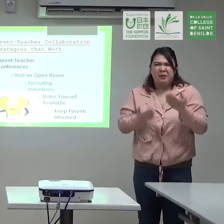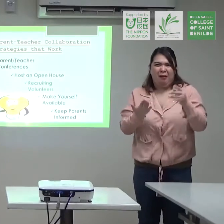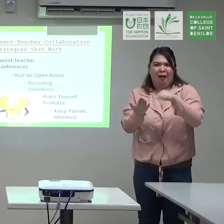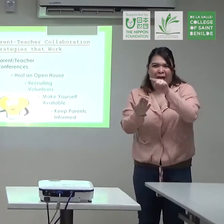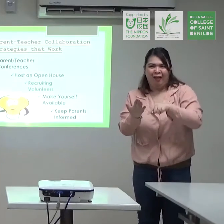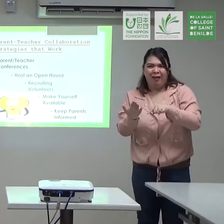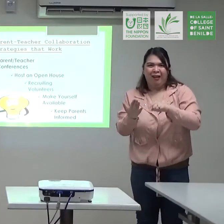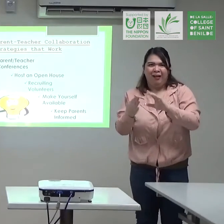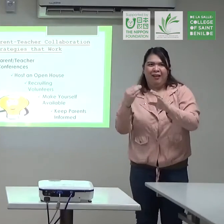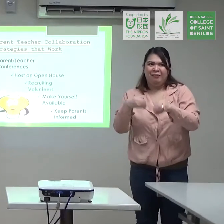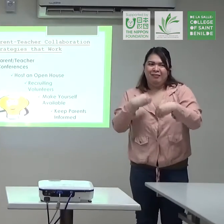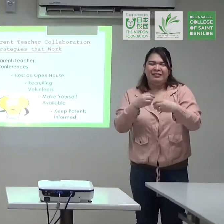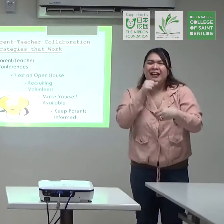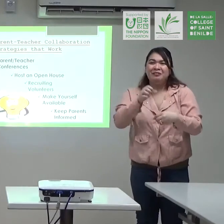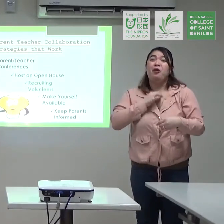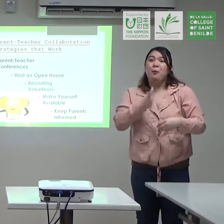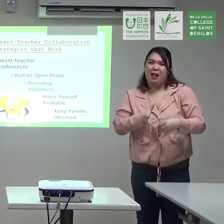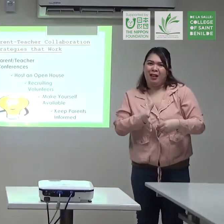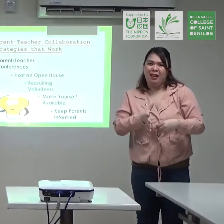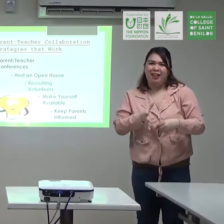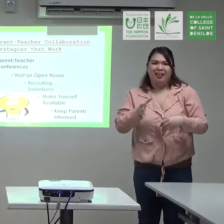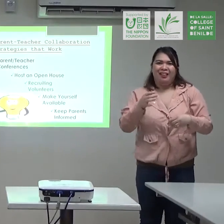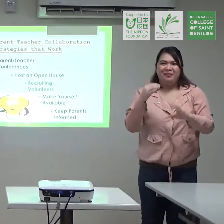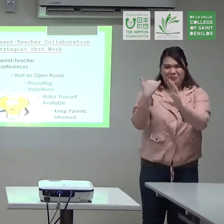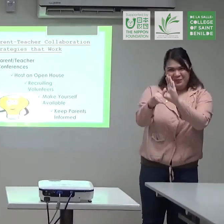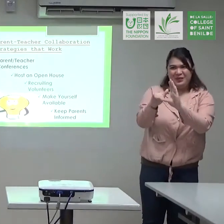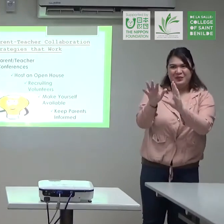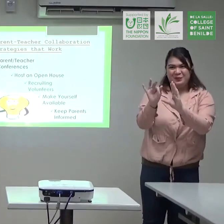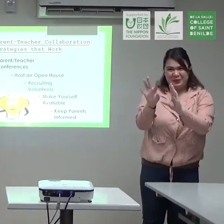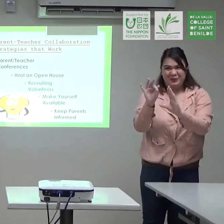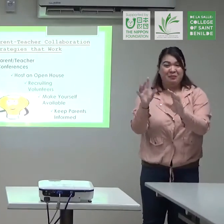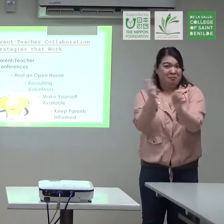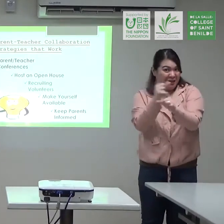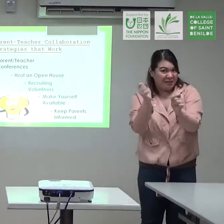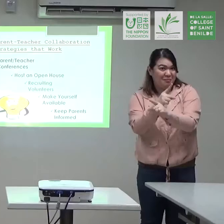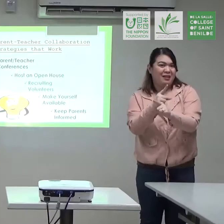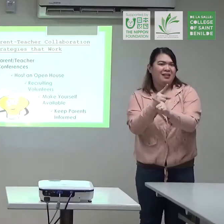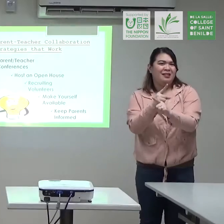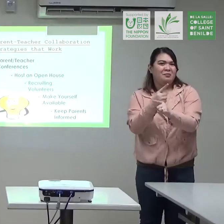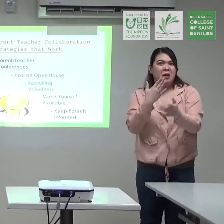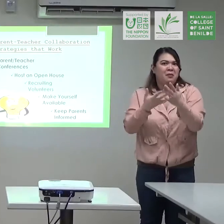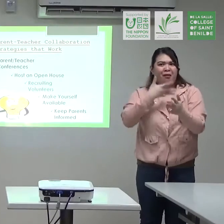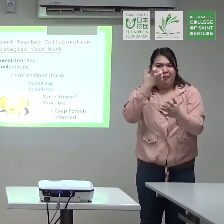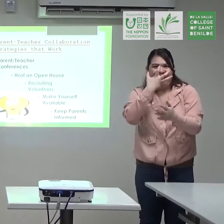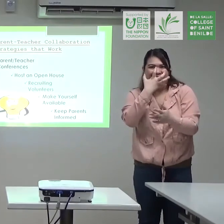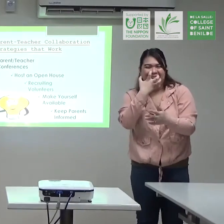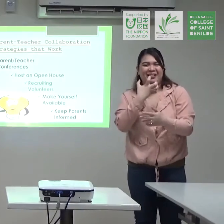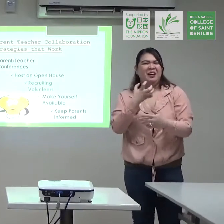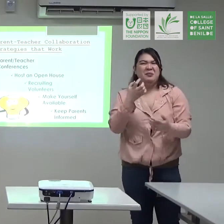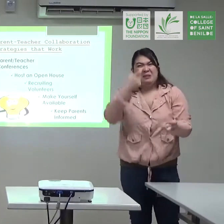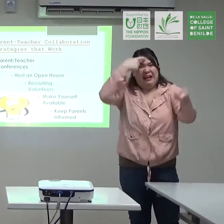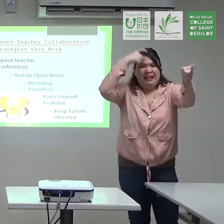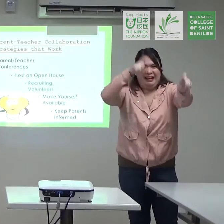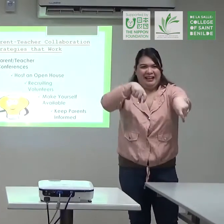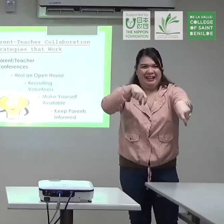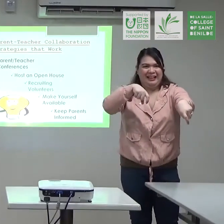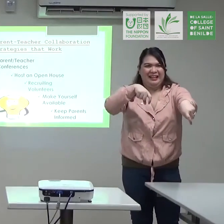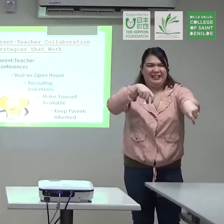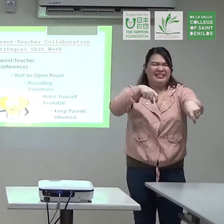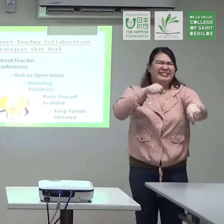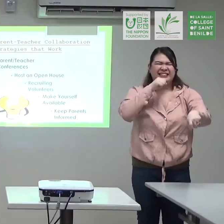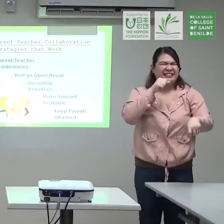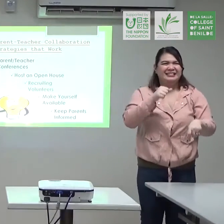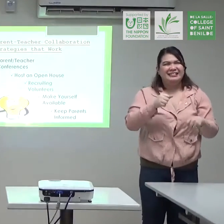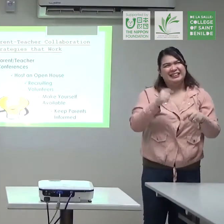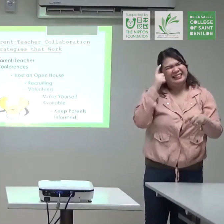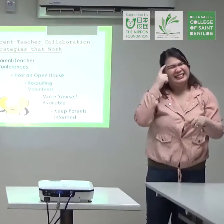I mean, give your authentic feedback to the parents of Facebook. Gagamit yun sa'yo. So I don't think